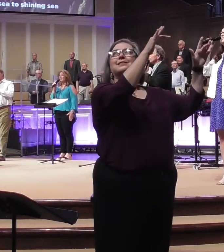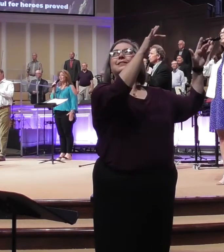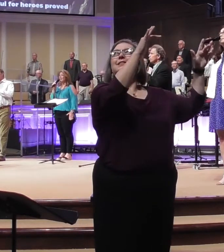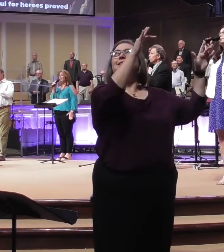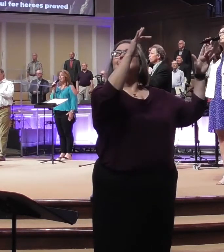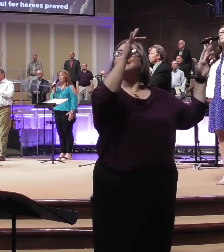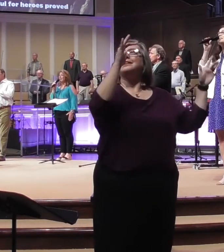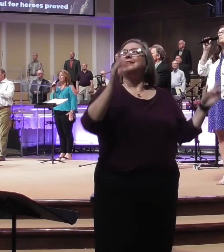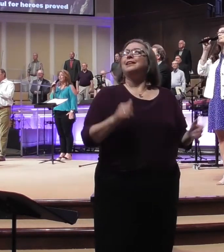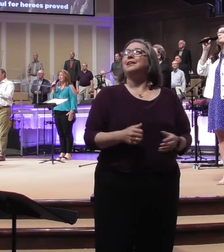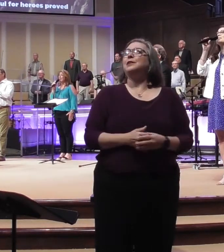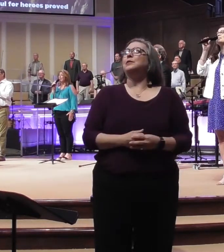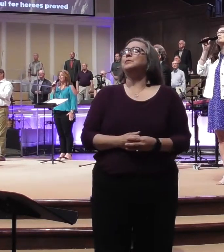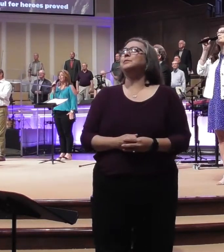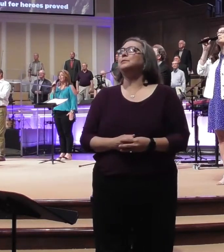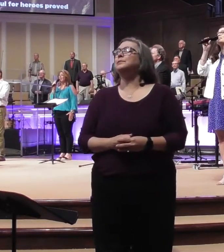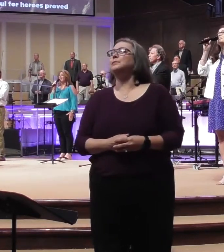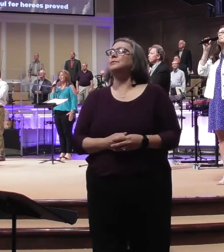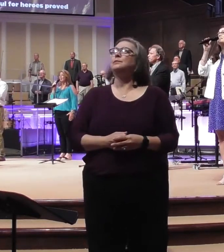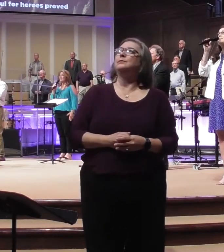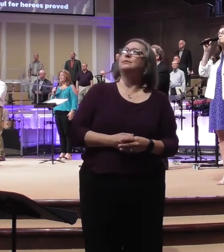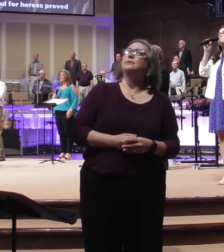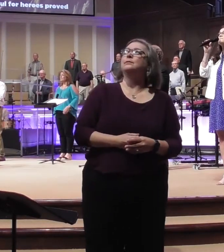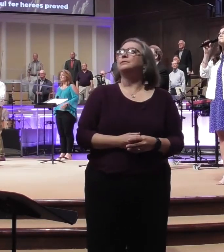shining sea.